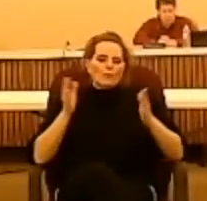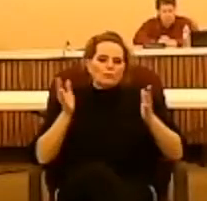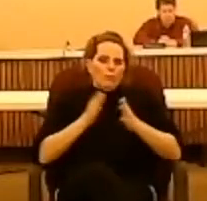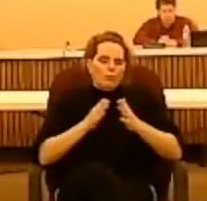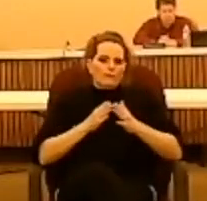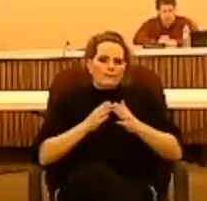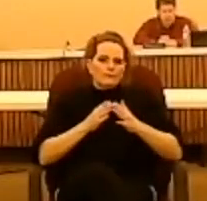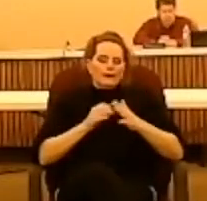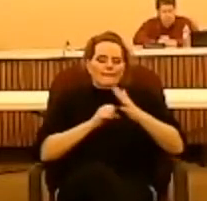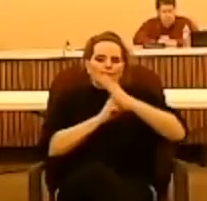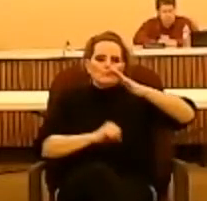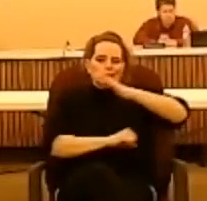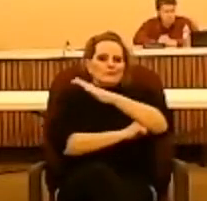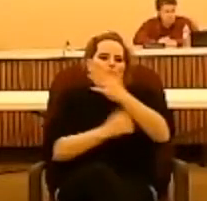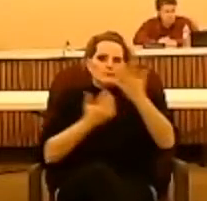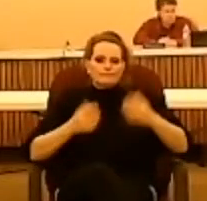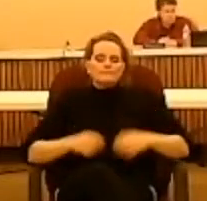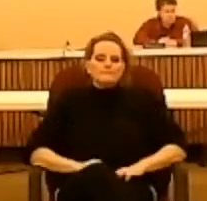Any questions on that?